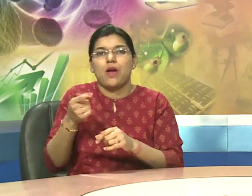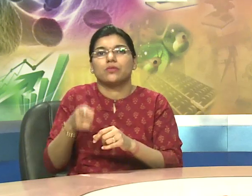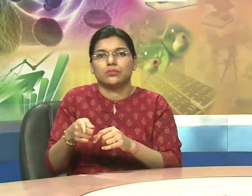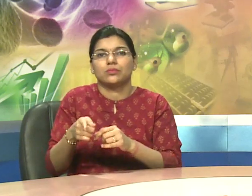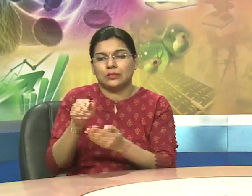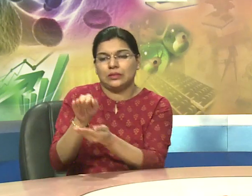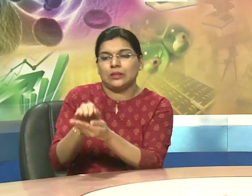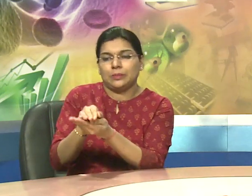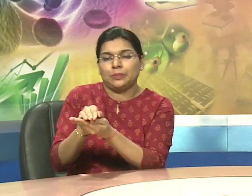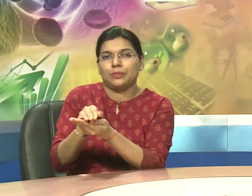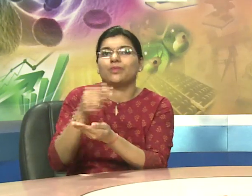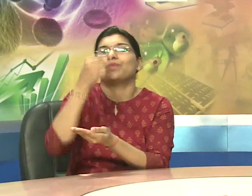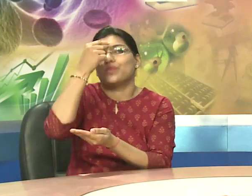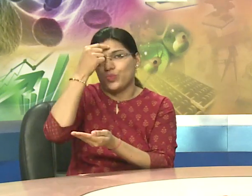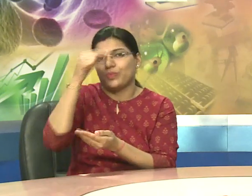refrigerator, they can get